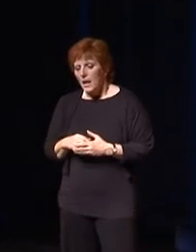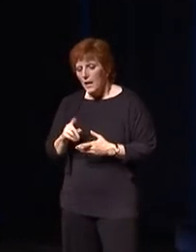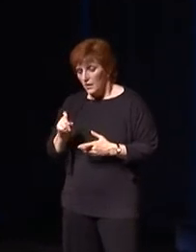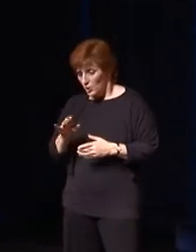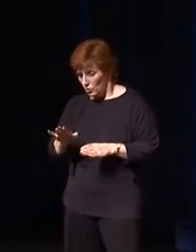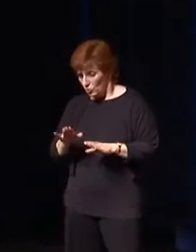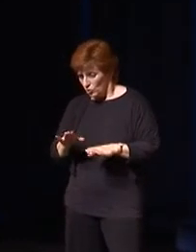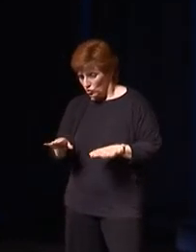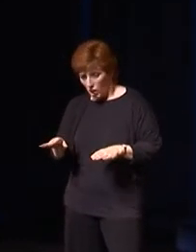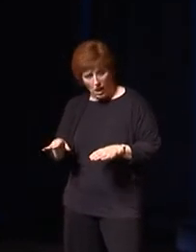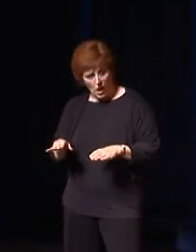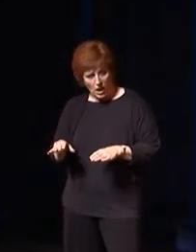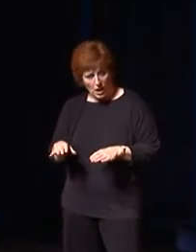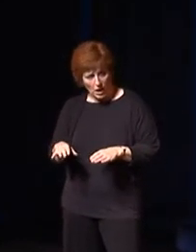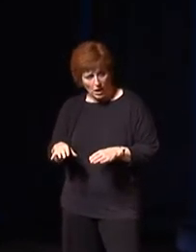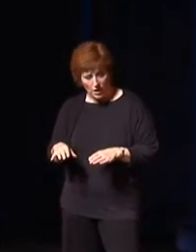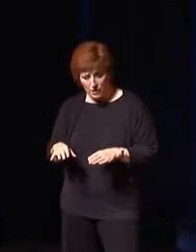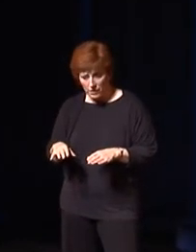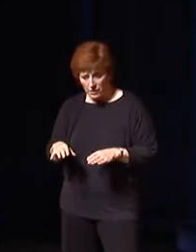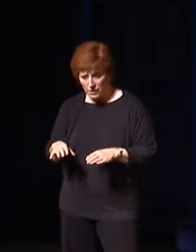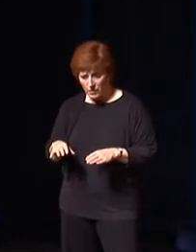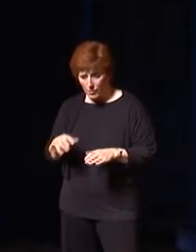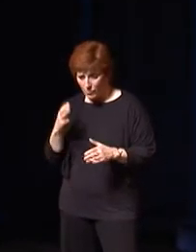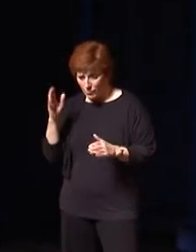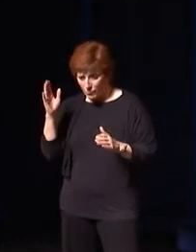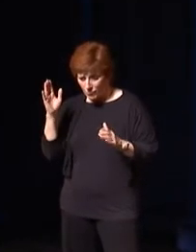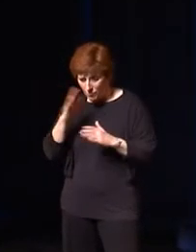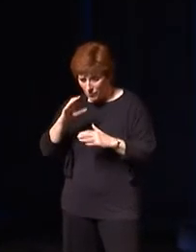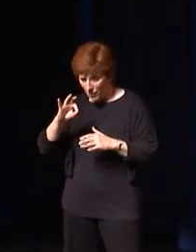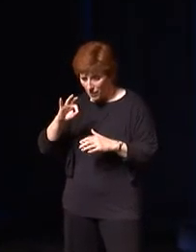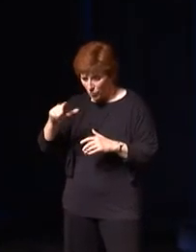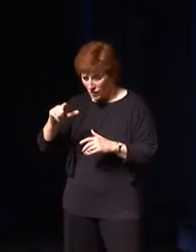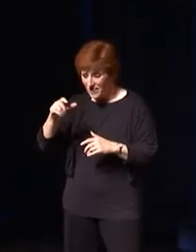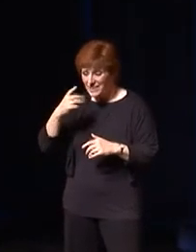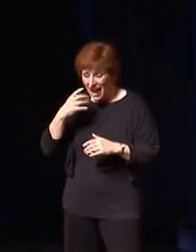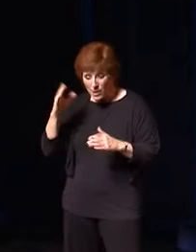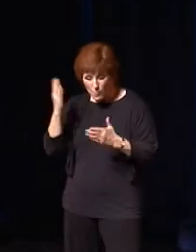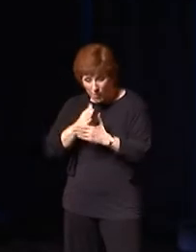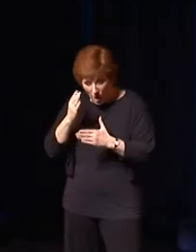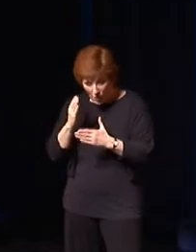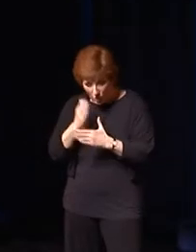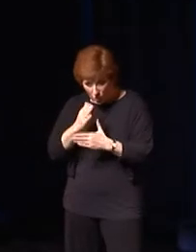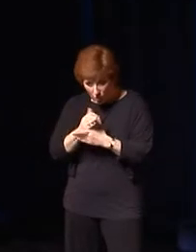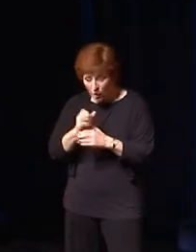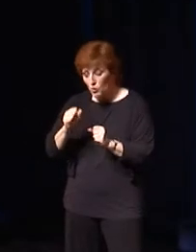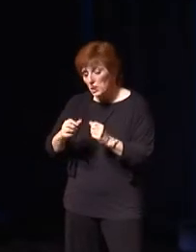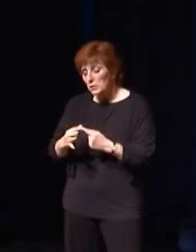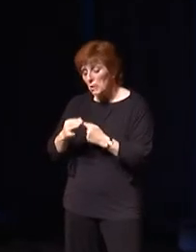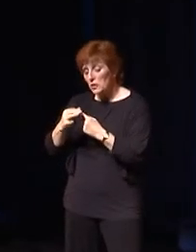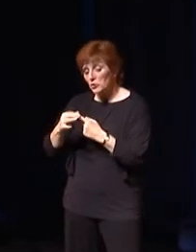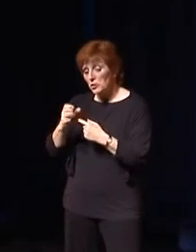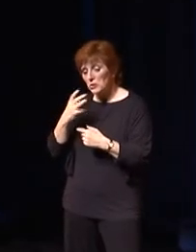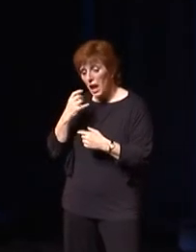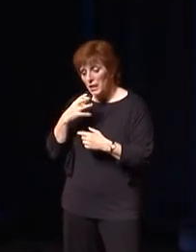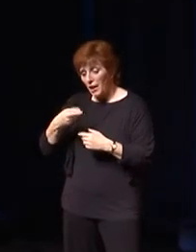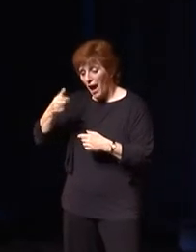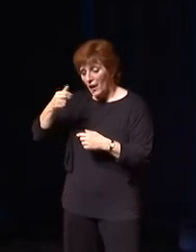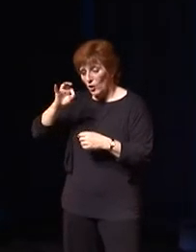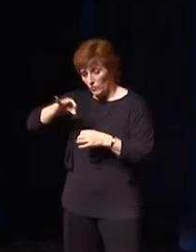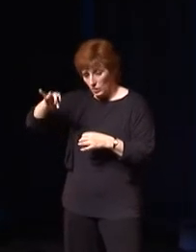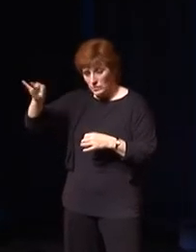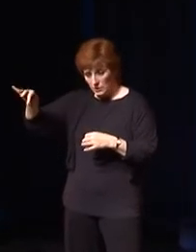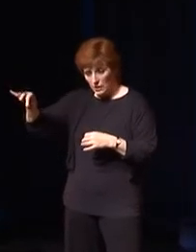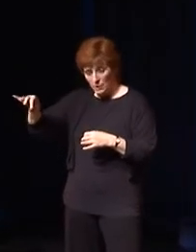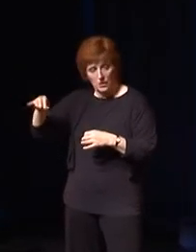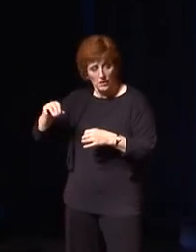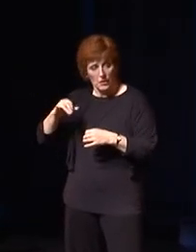is your child one that's bothered by fluorescent lighting? You can get special electronic fluorescent lighting that's a higher frequency.